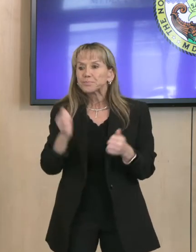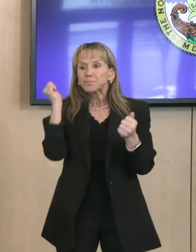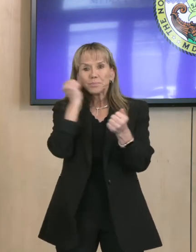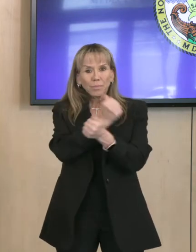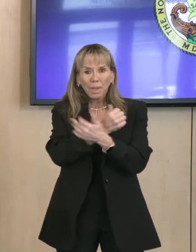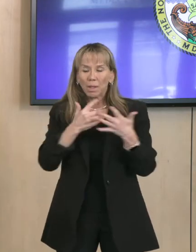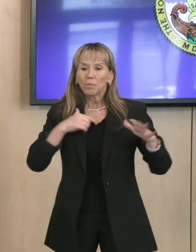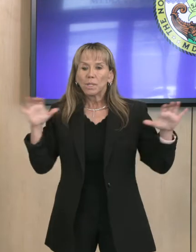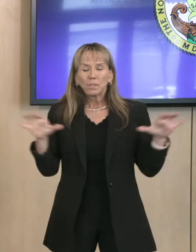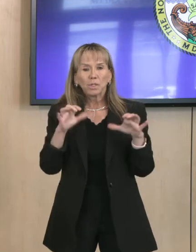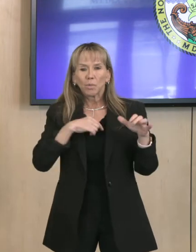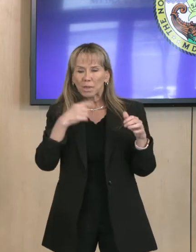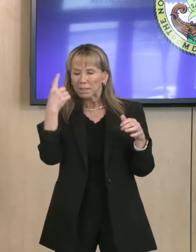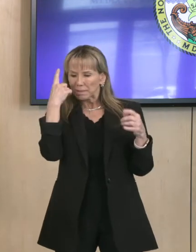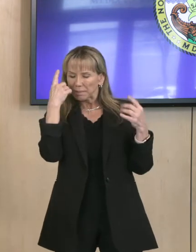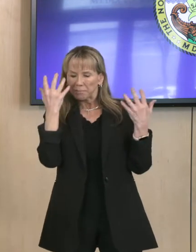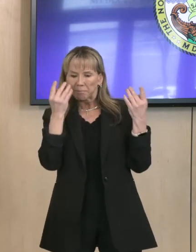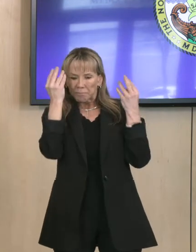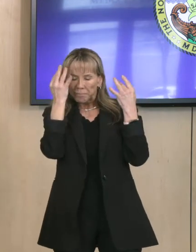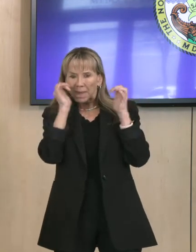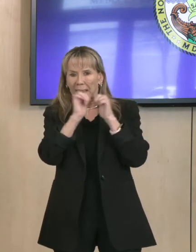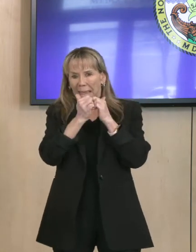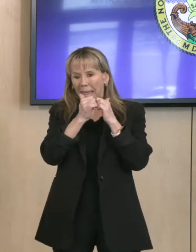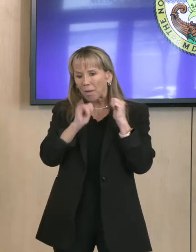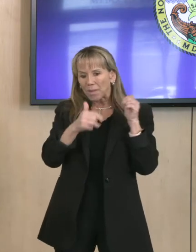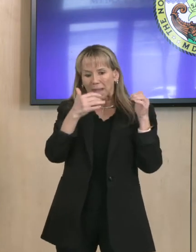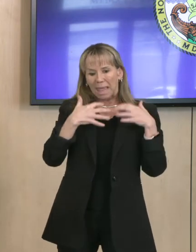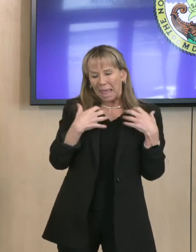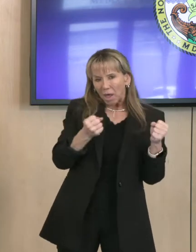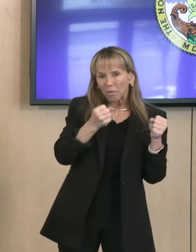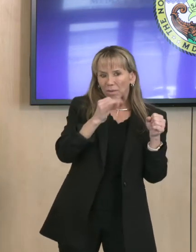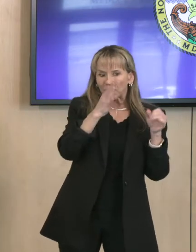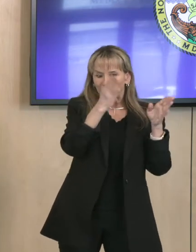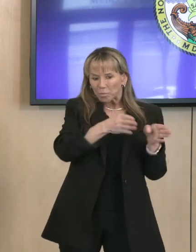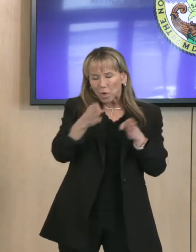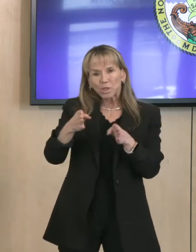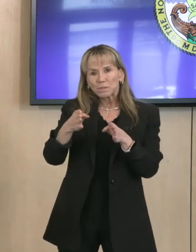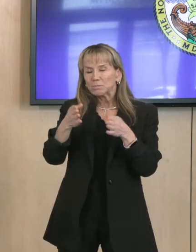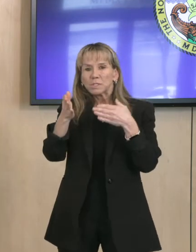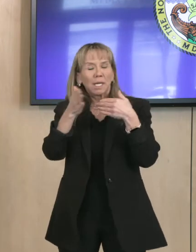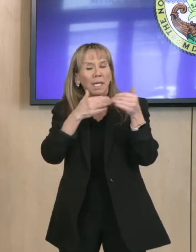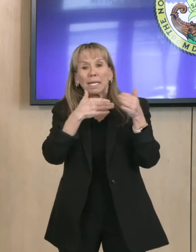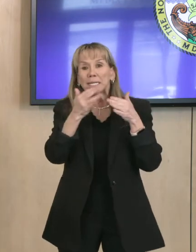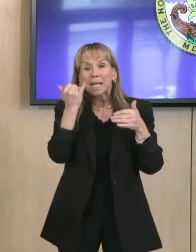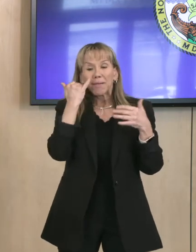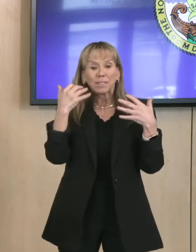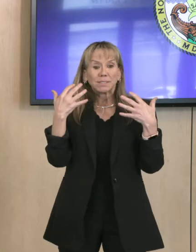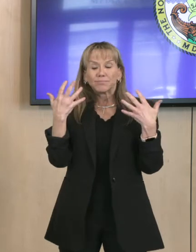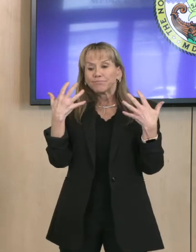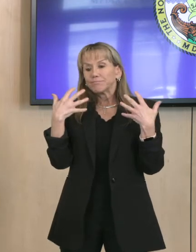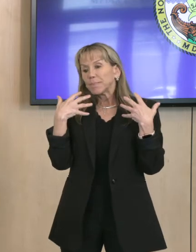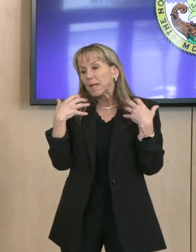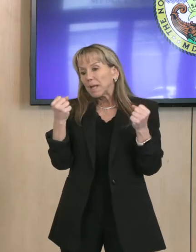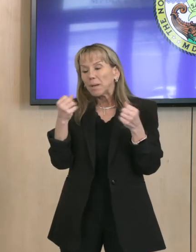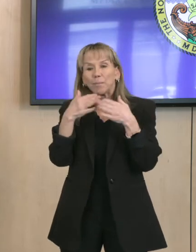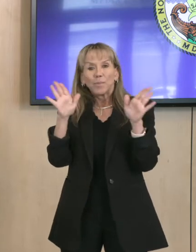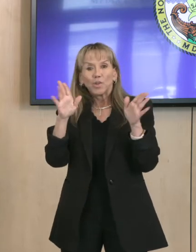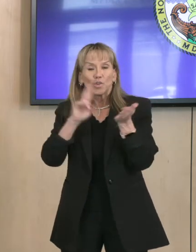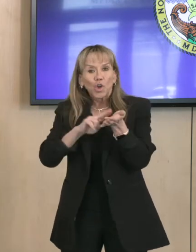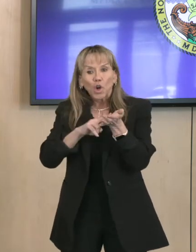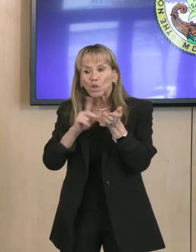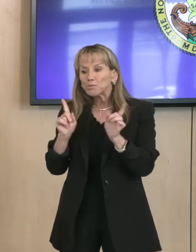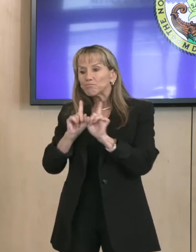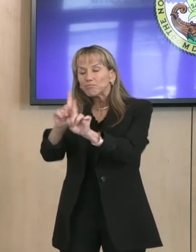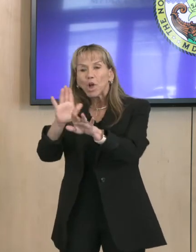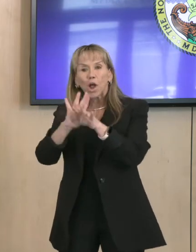we are thinking about how we integrate the health of the individual across all of these spectrums, whether that is a public health nurse and a homeless outreach team, whether